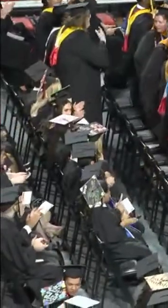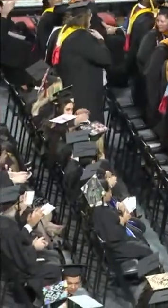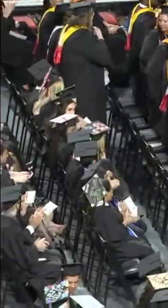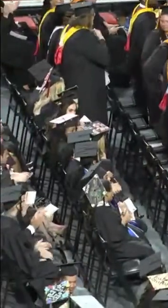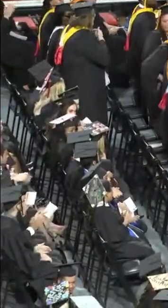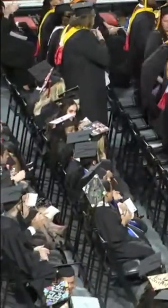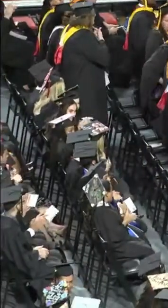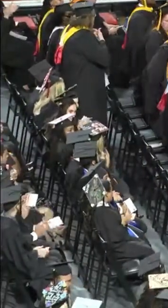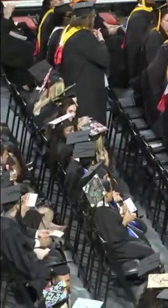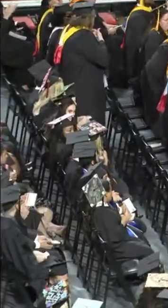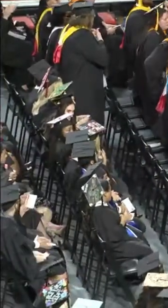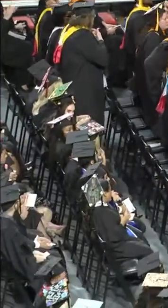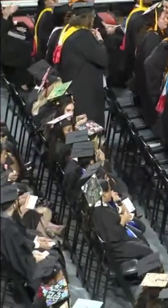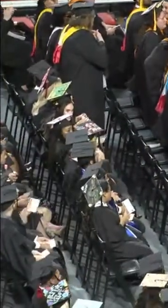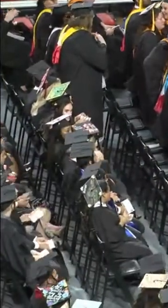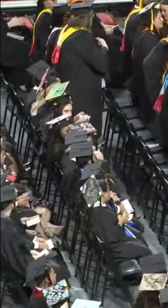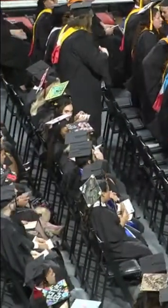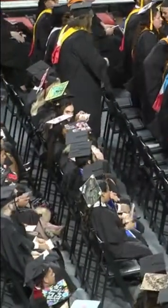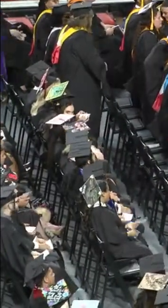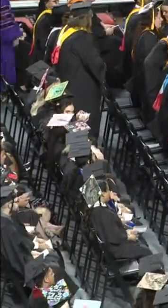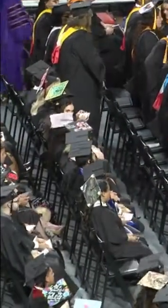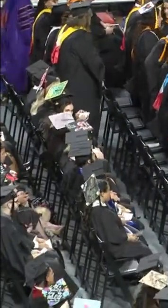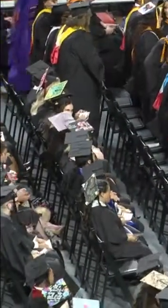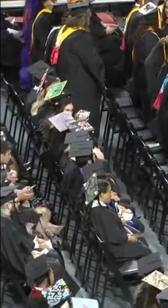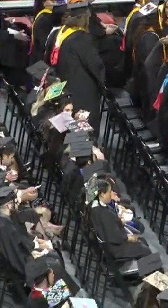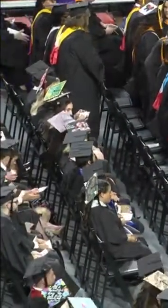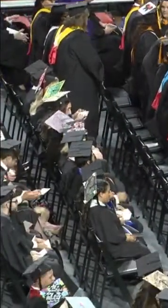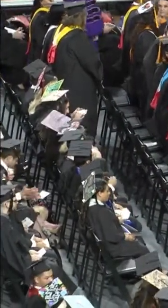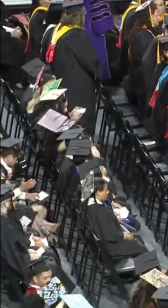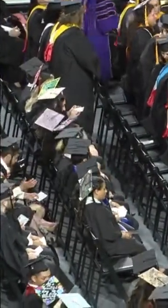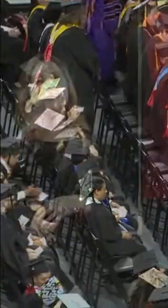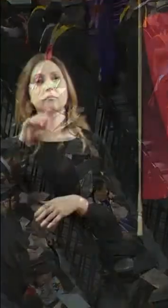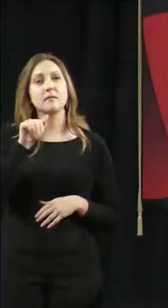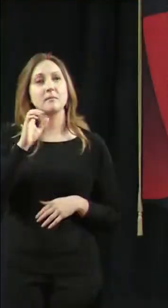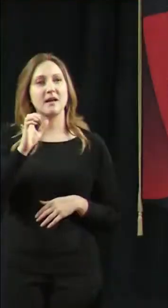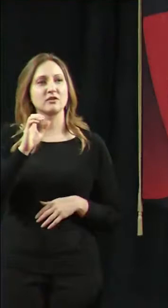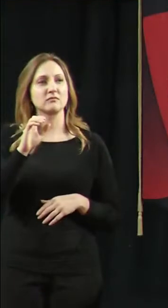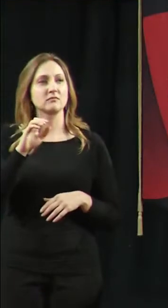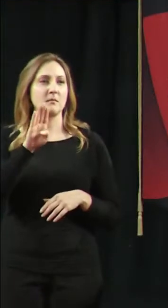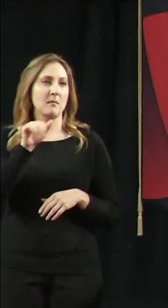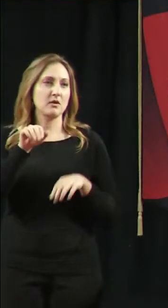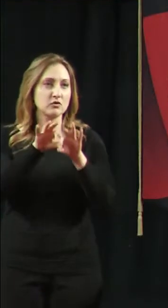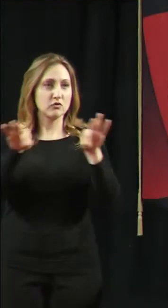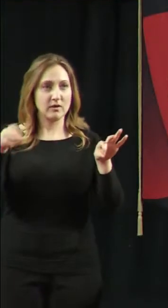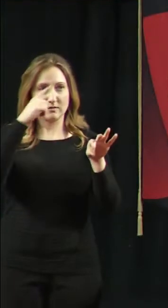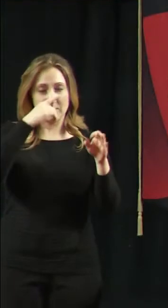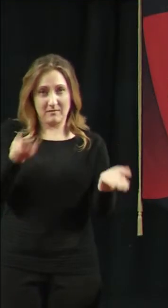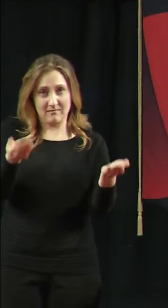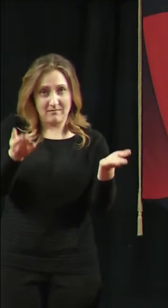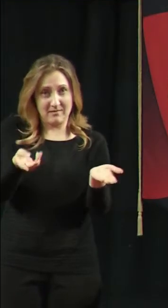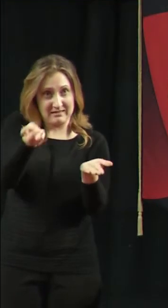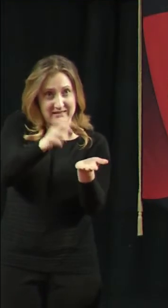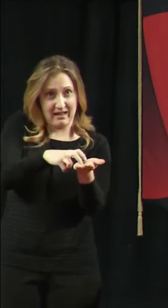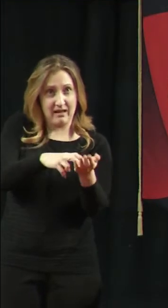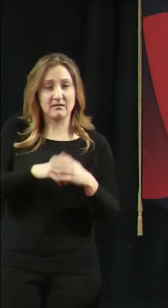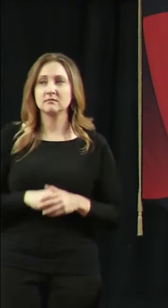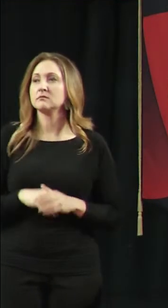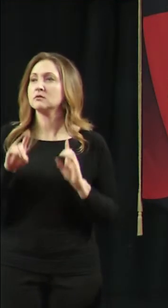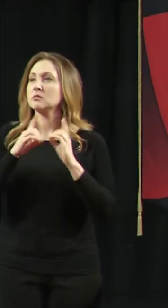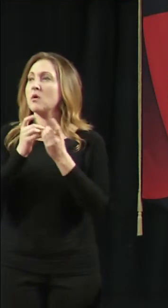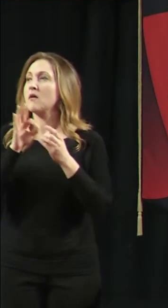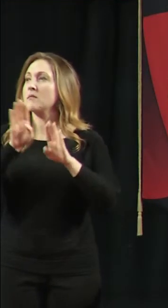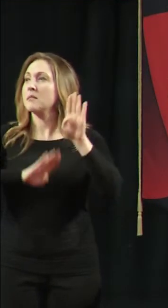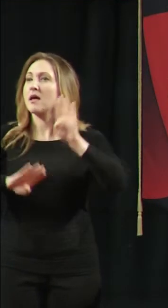When your department or program is called, will the candidates for the baccalaureate degree please rise and remain standing? The Department